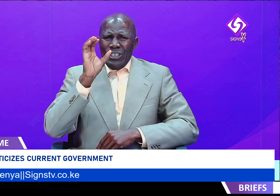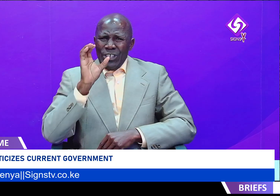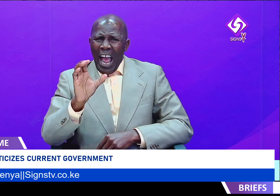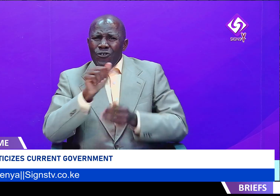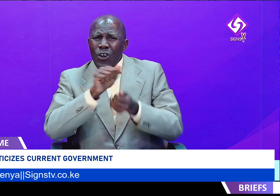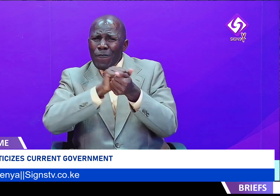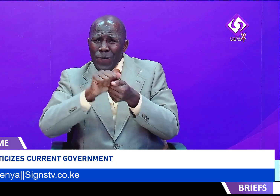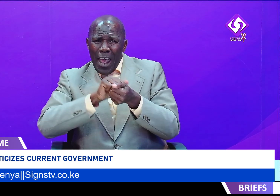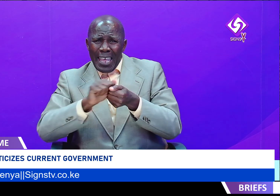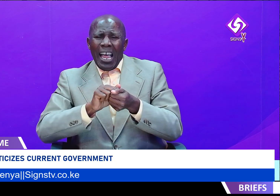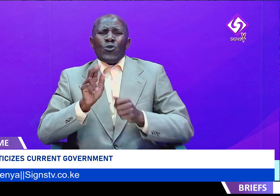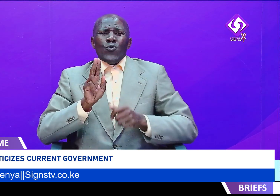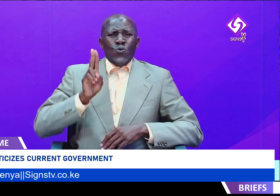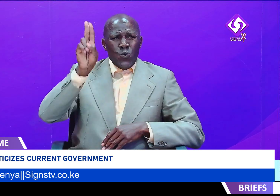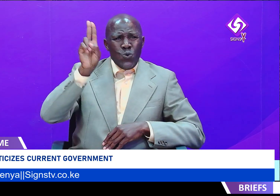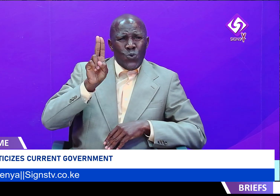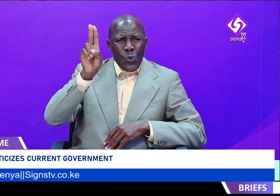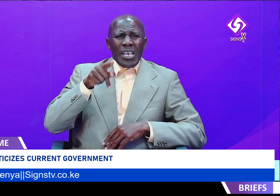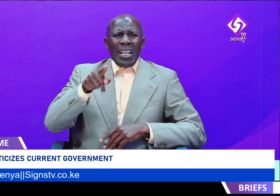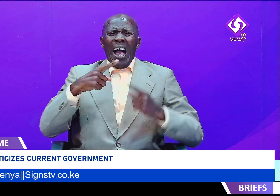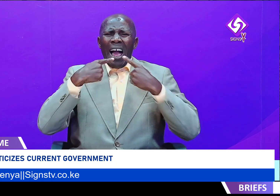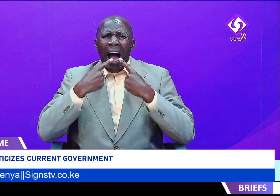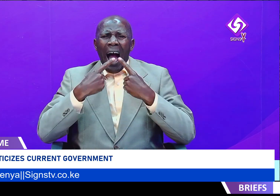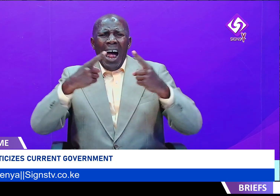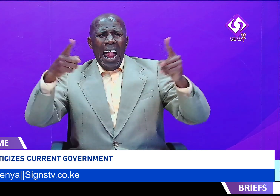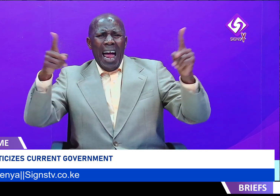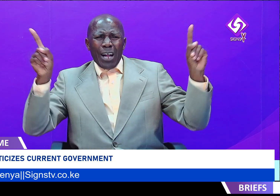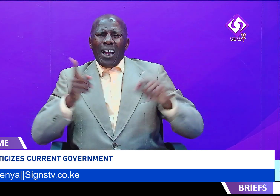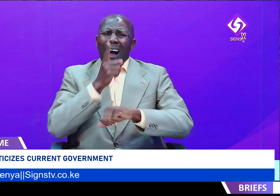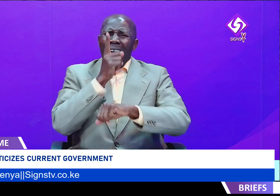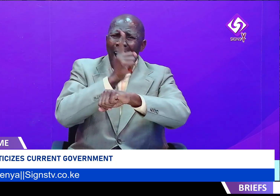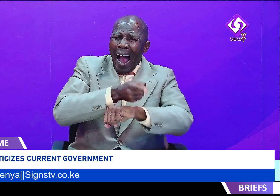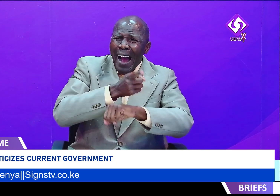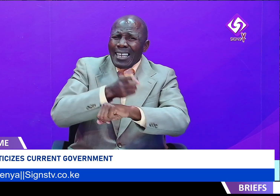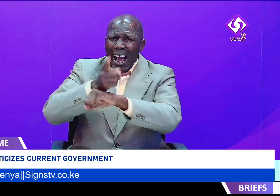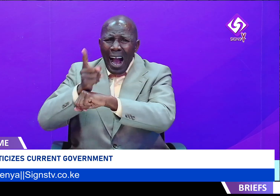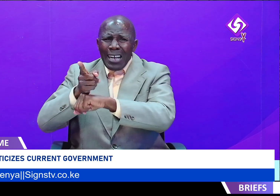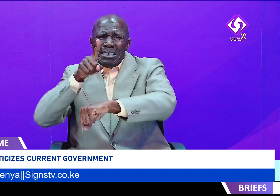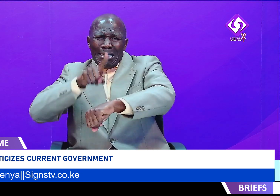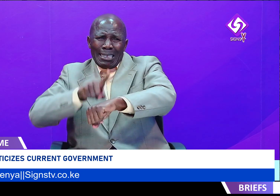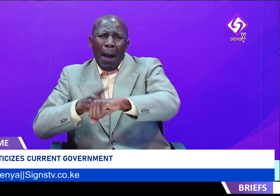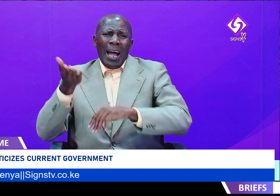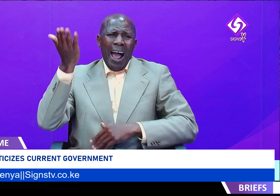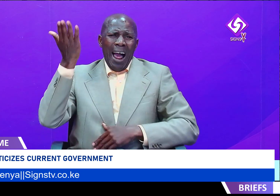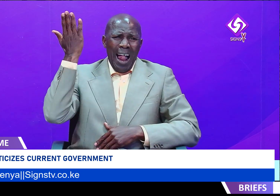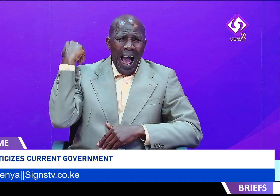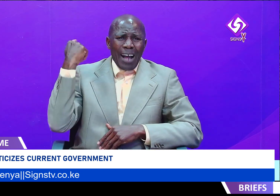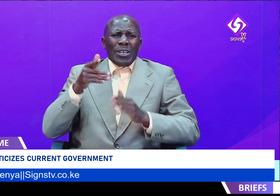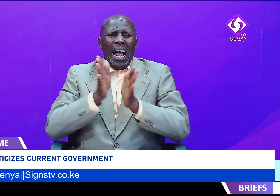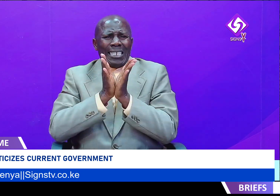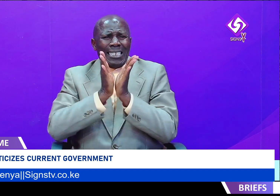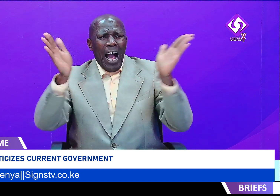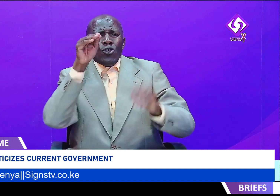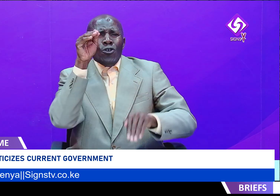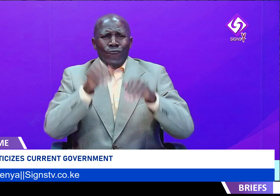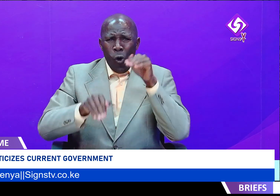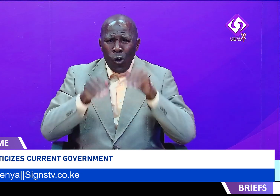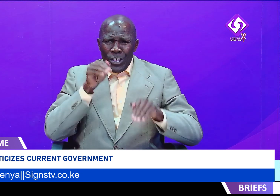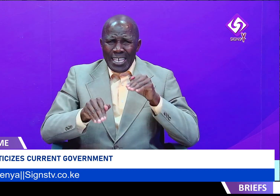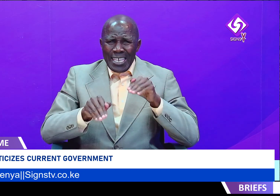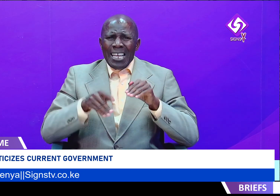Speaking during the National Delegates Convention, NDC, on Friday, Kenyatta claimed